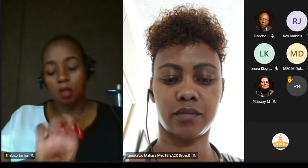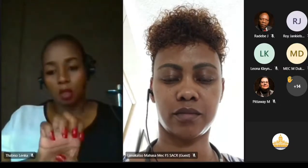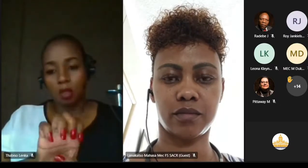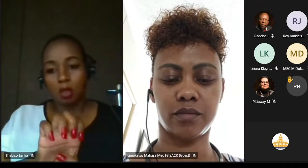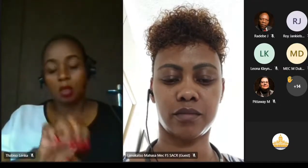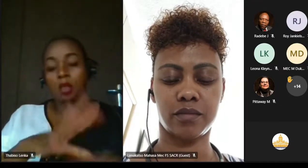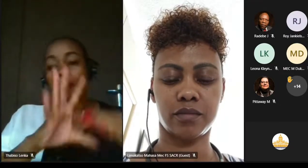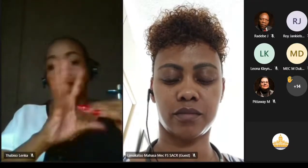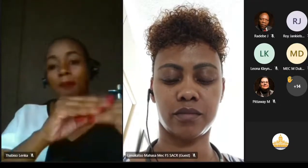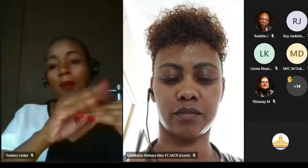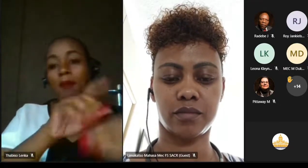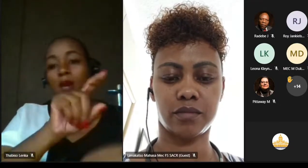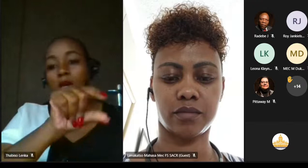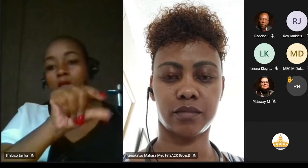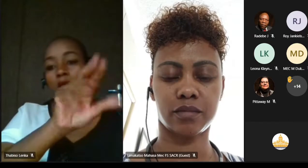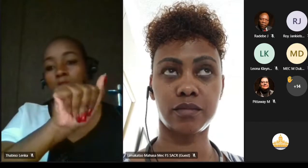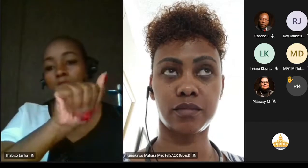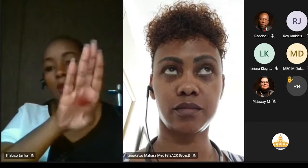Honorable MEC Kabati.